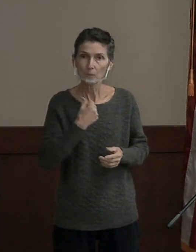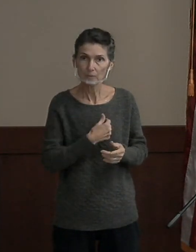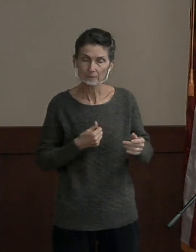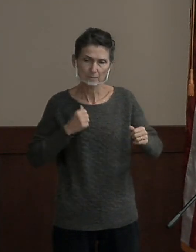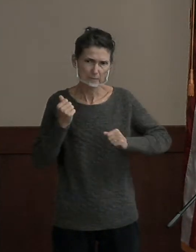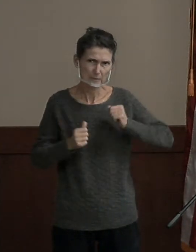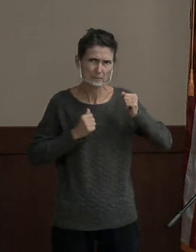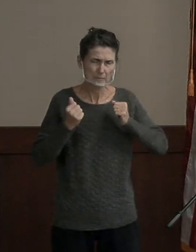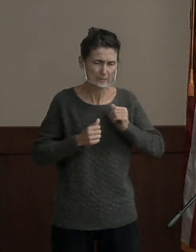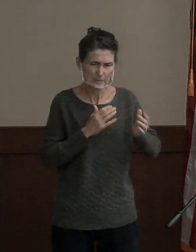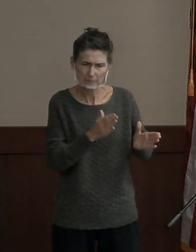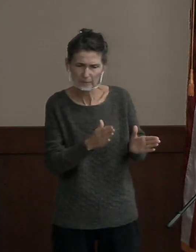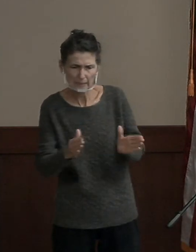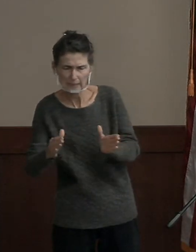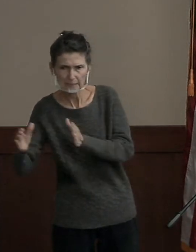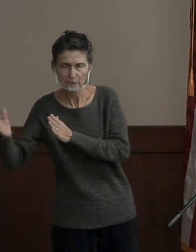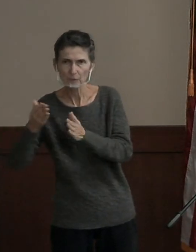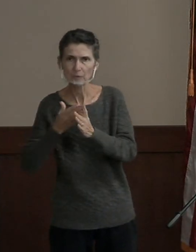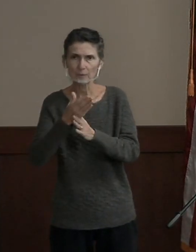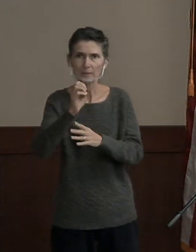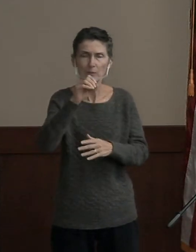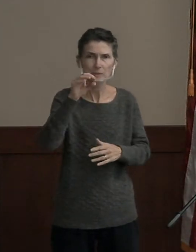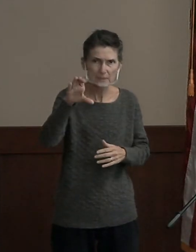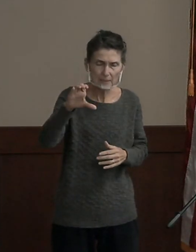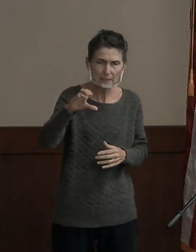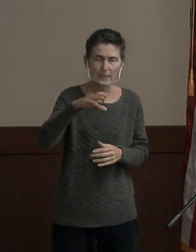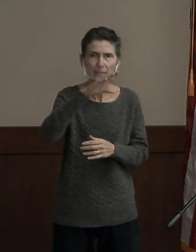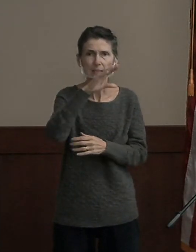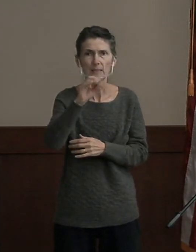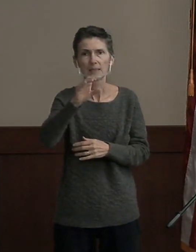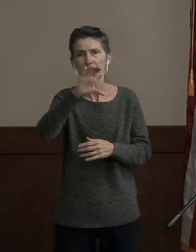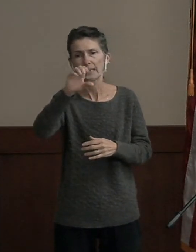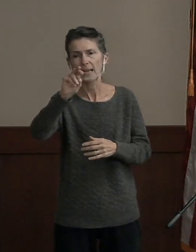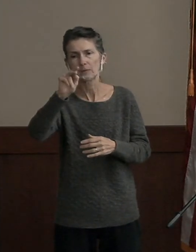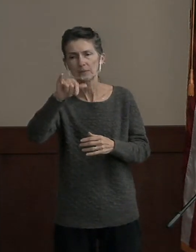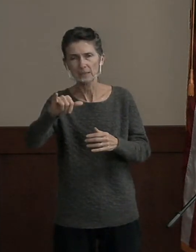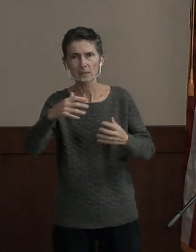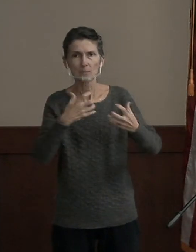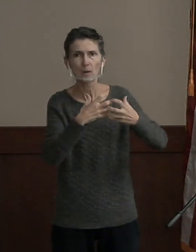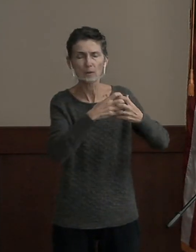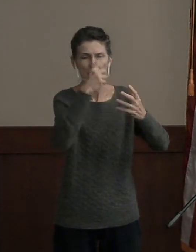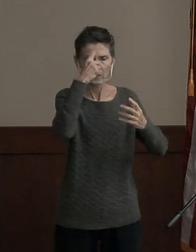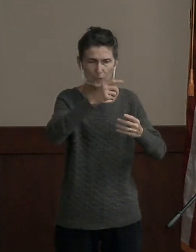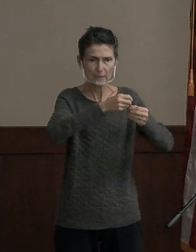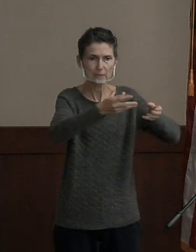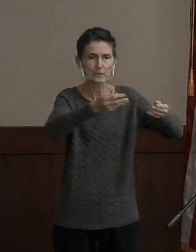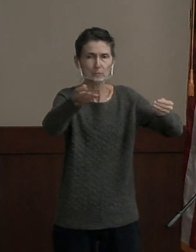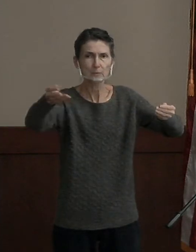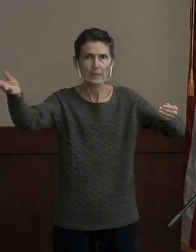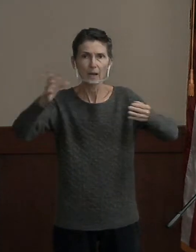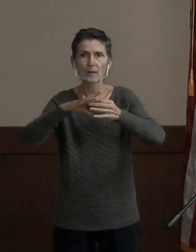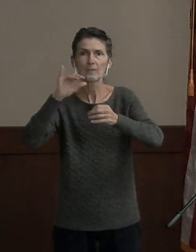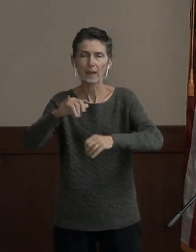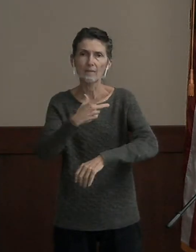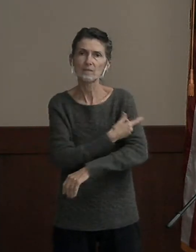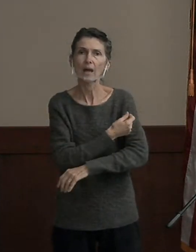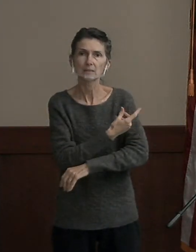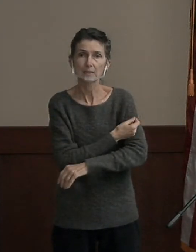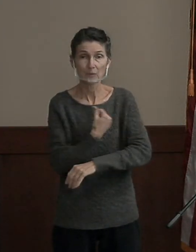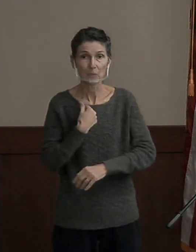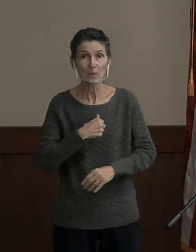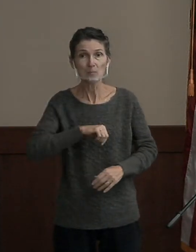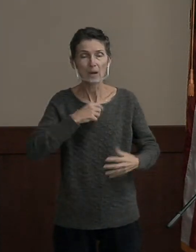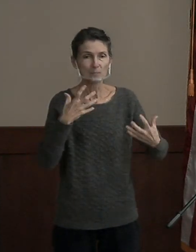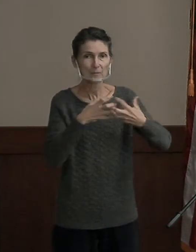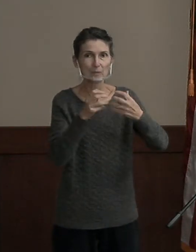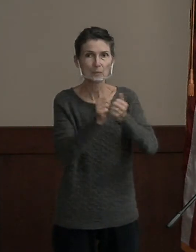aggressively planning through the EOC and with the county and partners for distribution of the vaccine. We're proud to